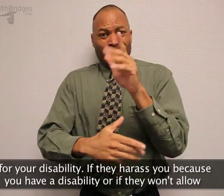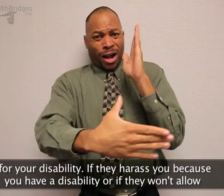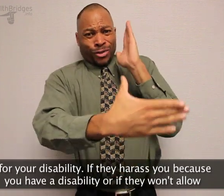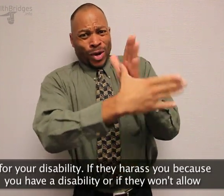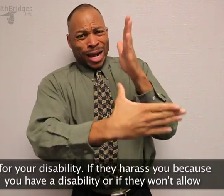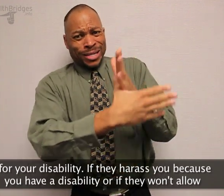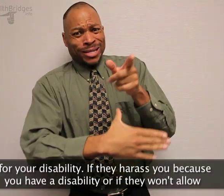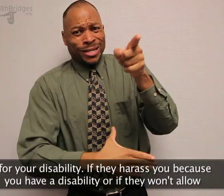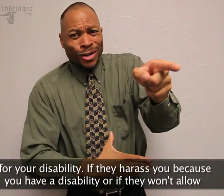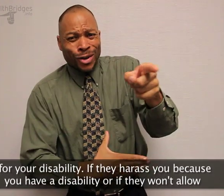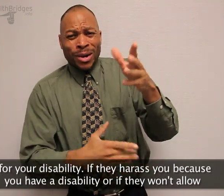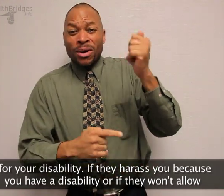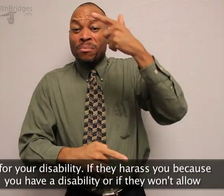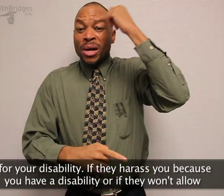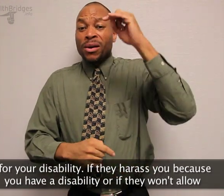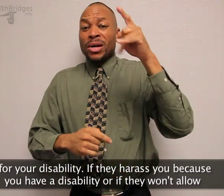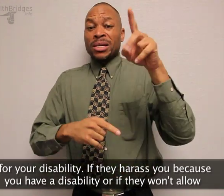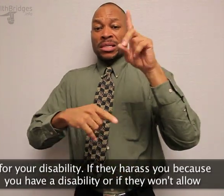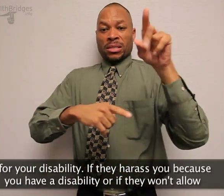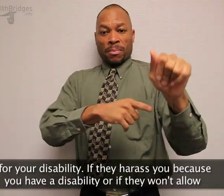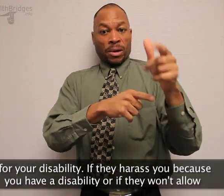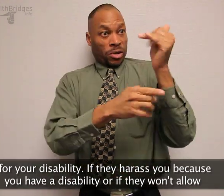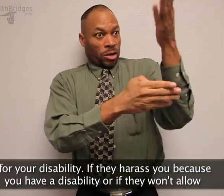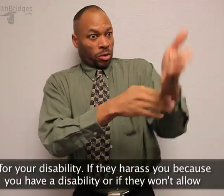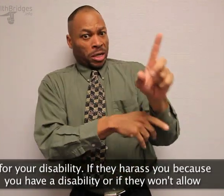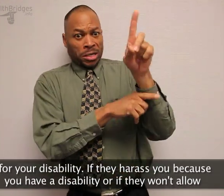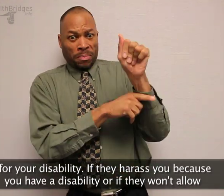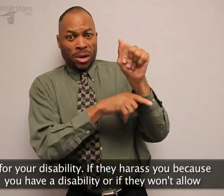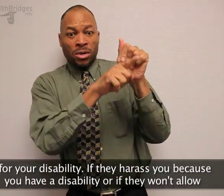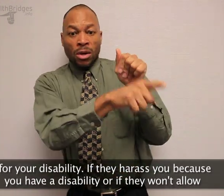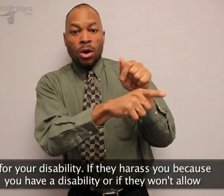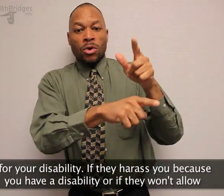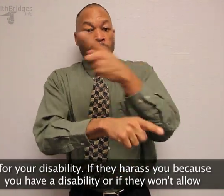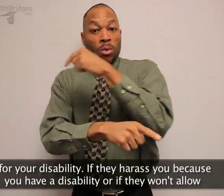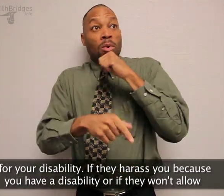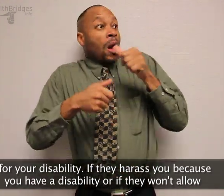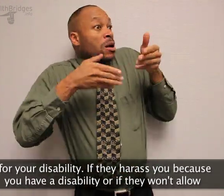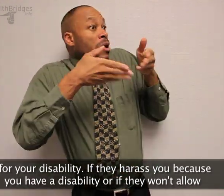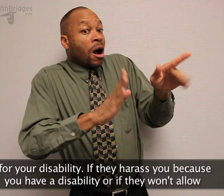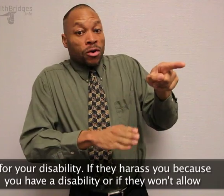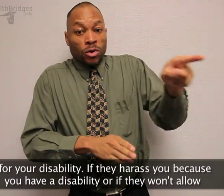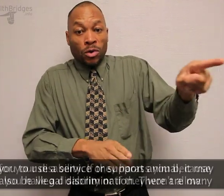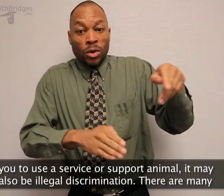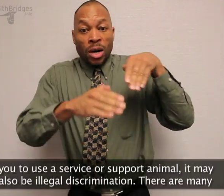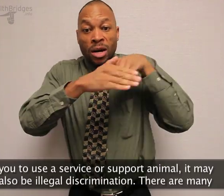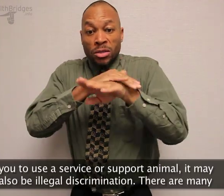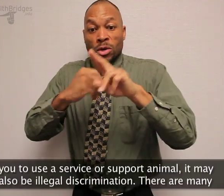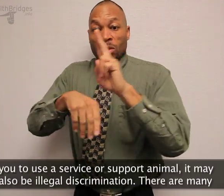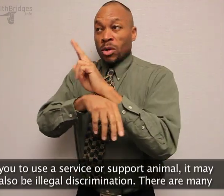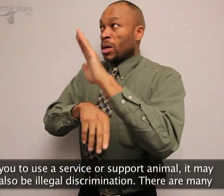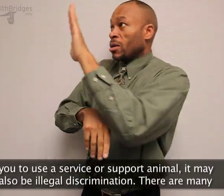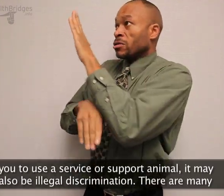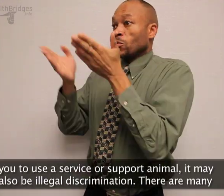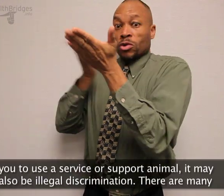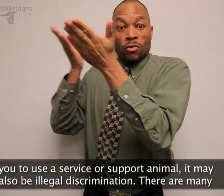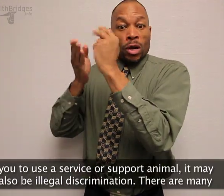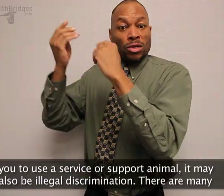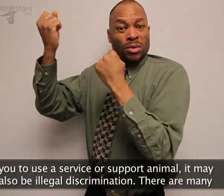If they harass you because you have a disability, or if they won't allow you to use a service or support